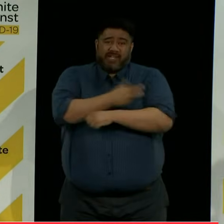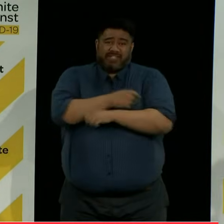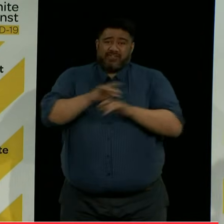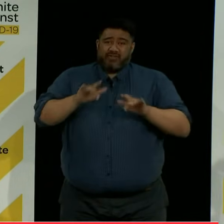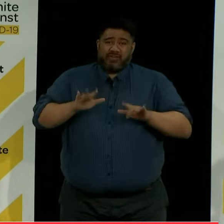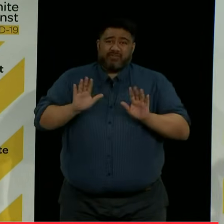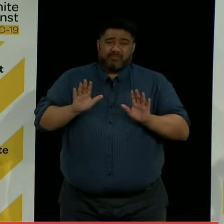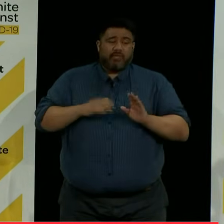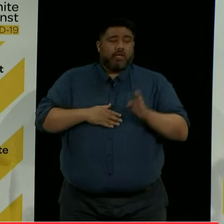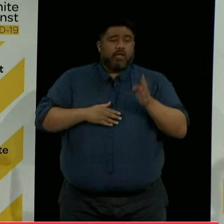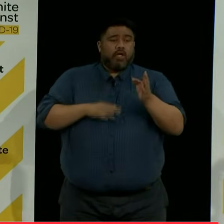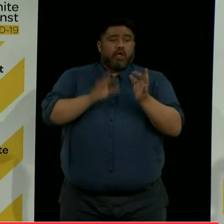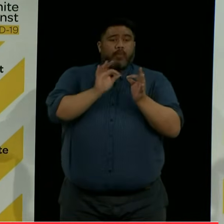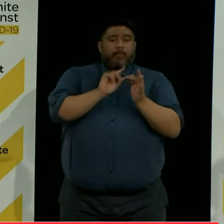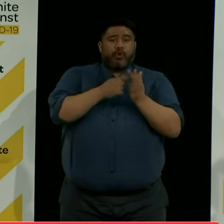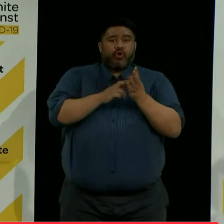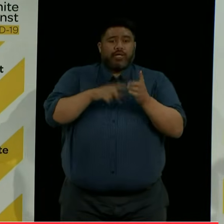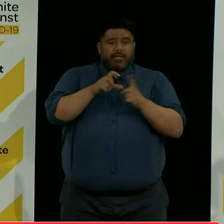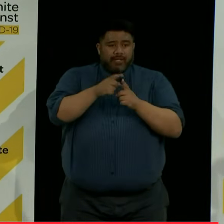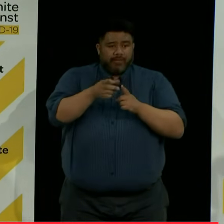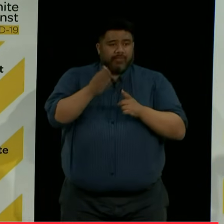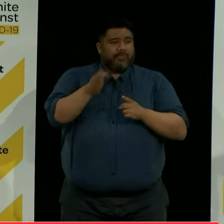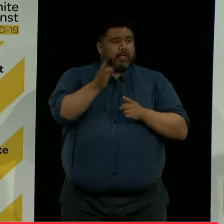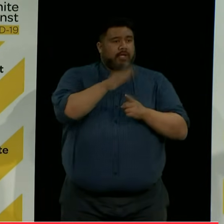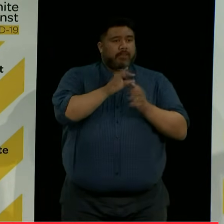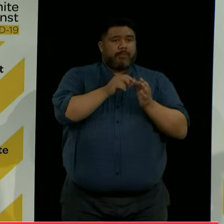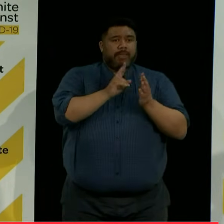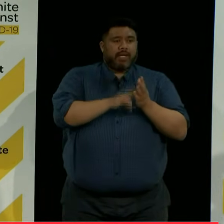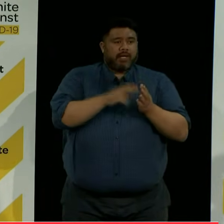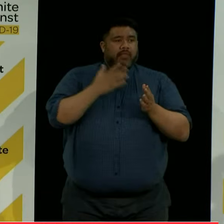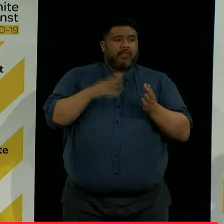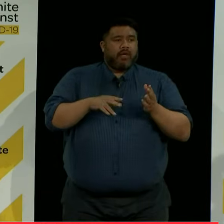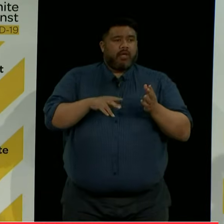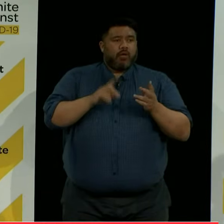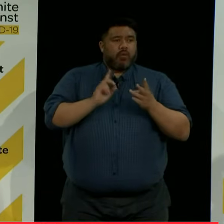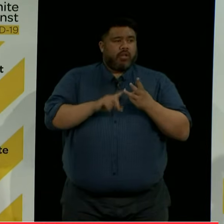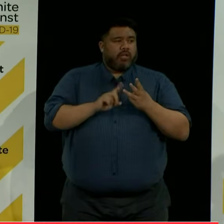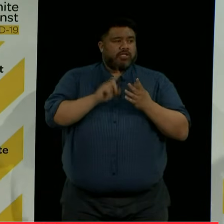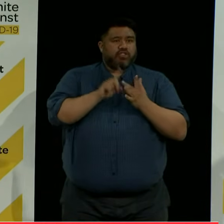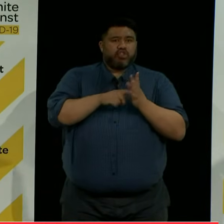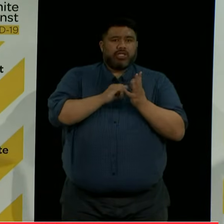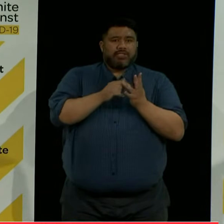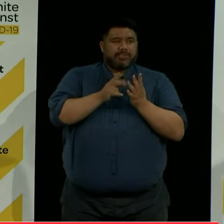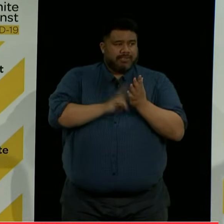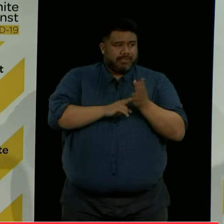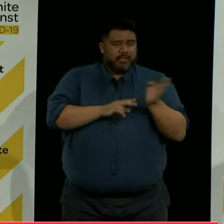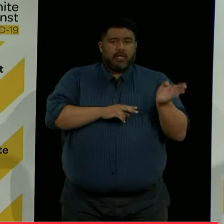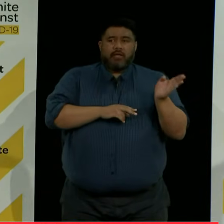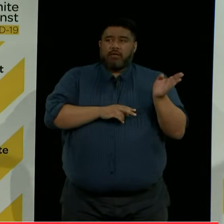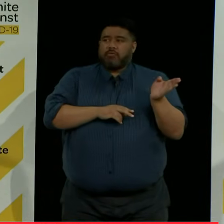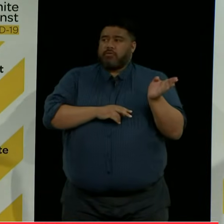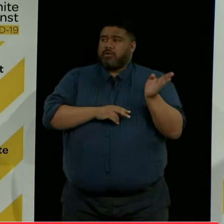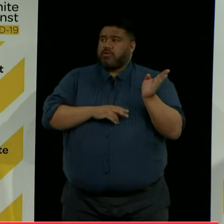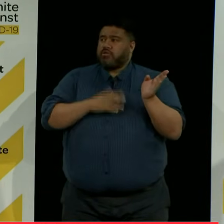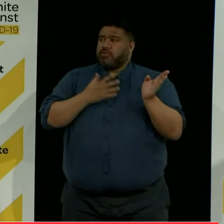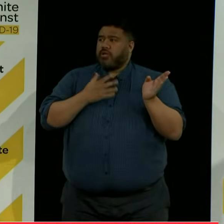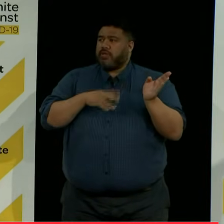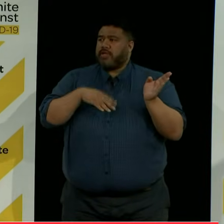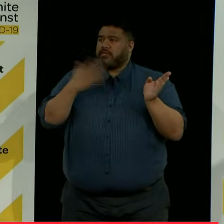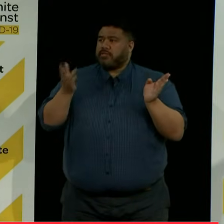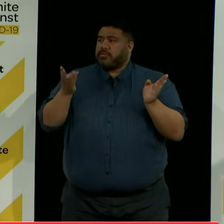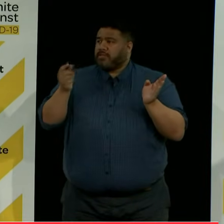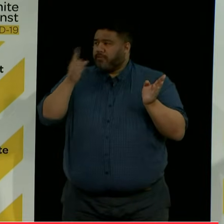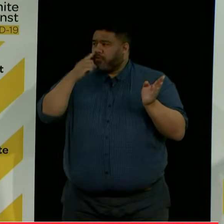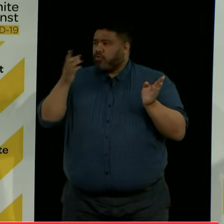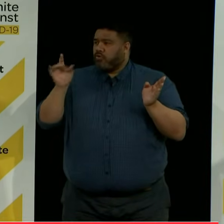I'm going to come to Bernard, then I'm going to come to Ben, then I'm going to come to Justin, then, okay, some people have had a